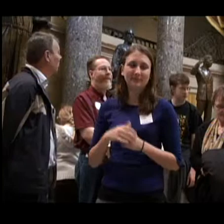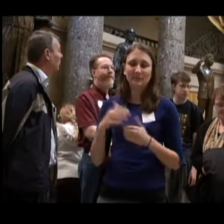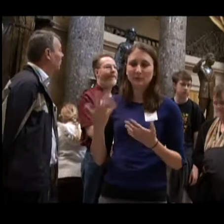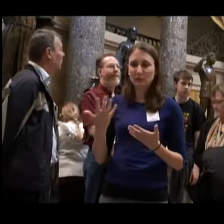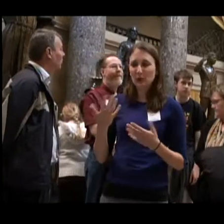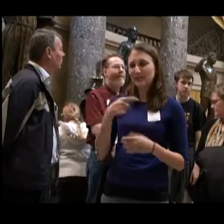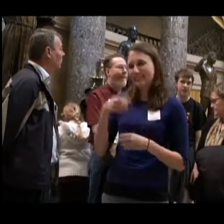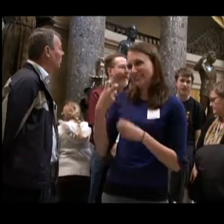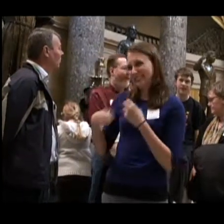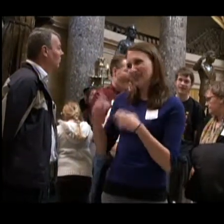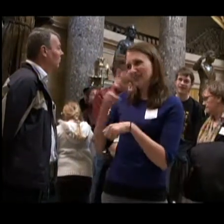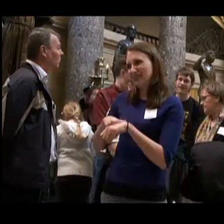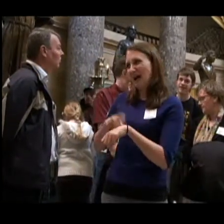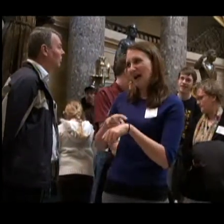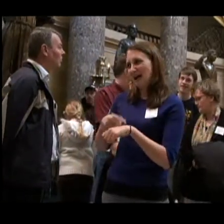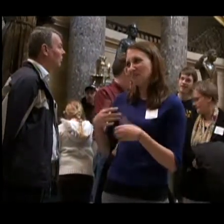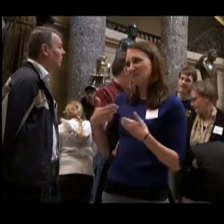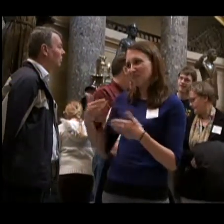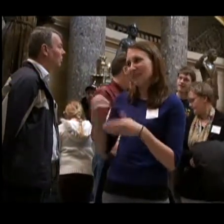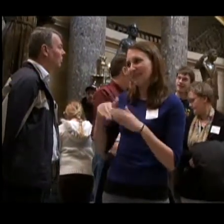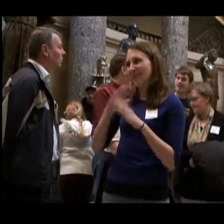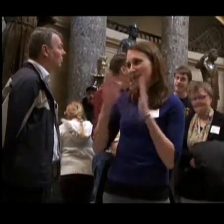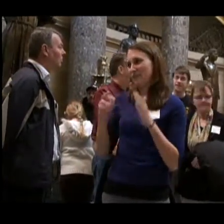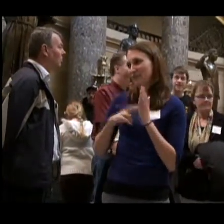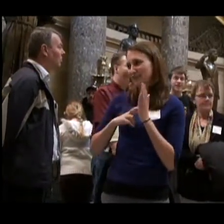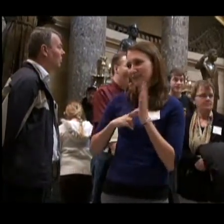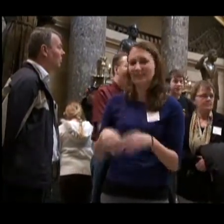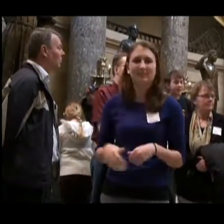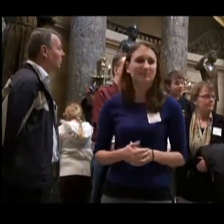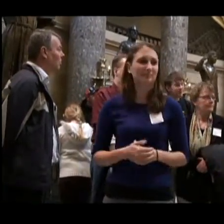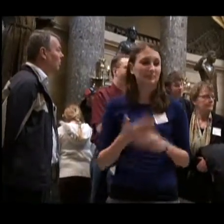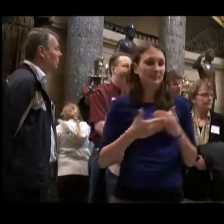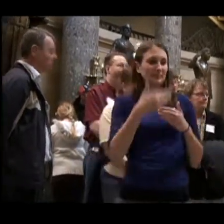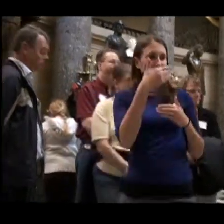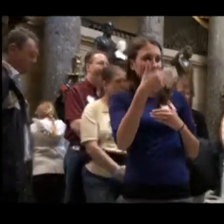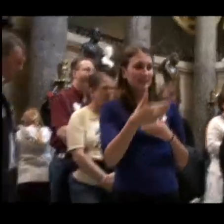he had some tough times here in the House of Representatives. Now the next time we're about to step on